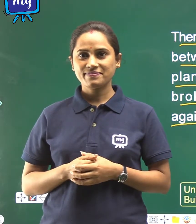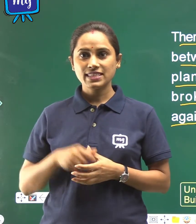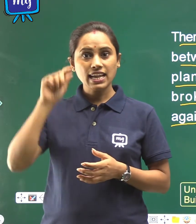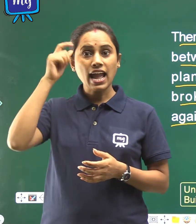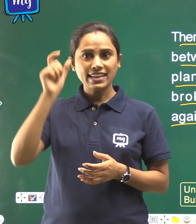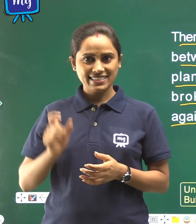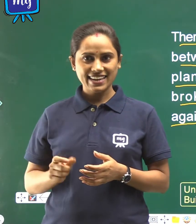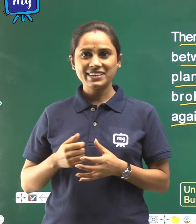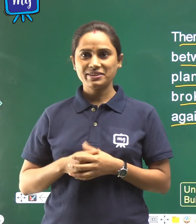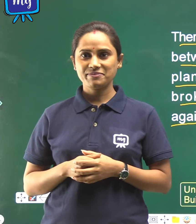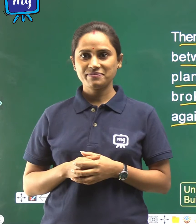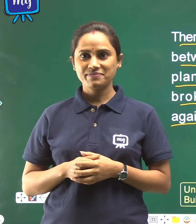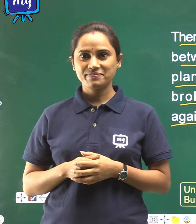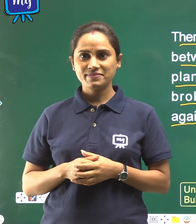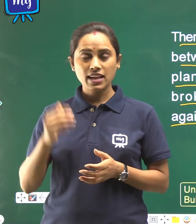Understanding,